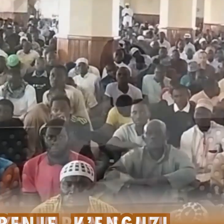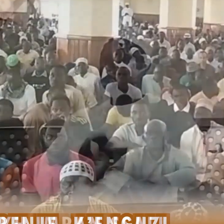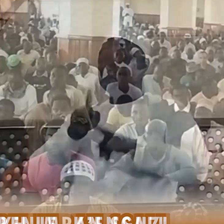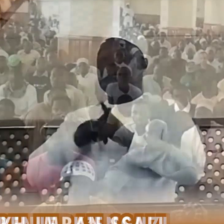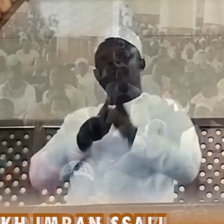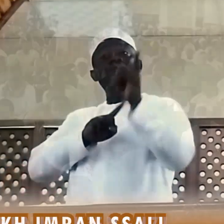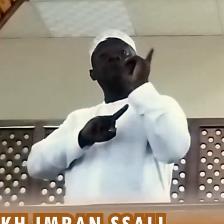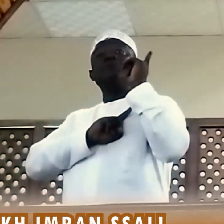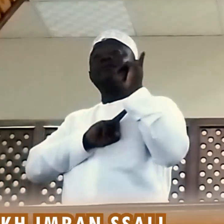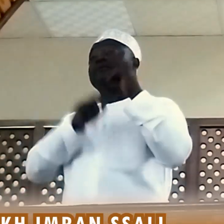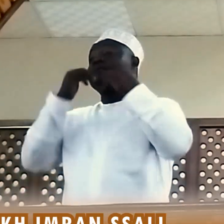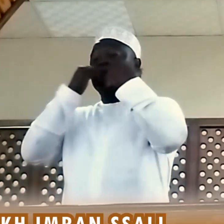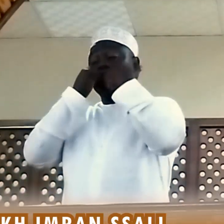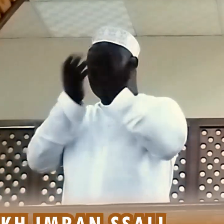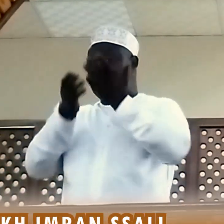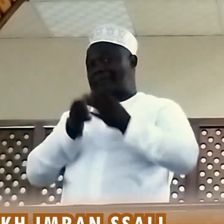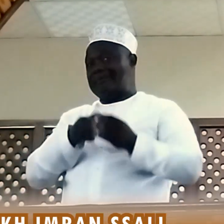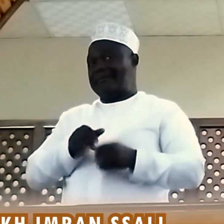temanyi security.